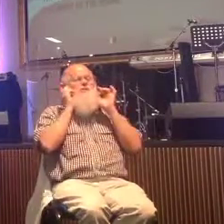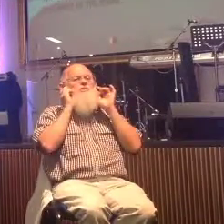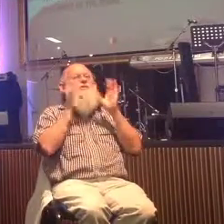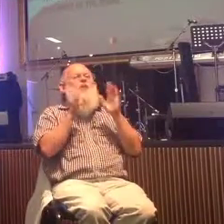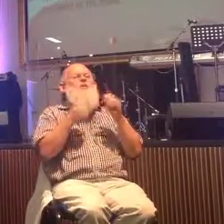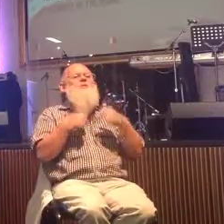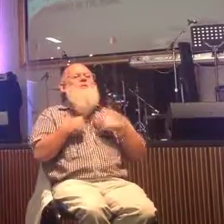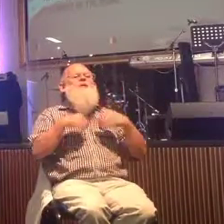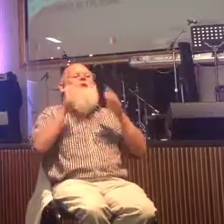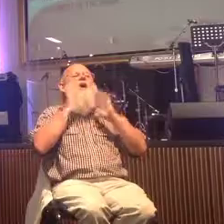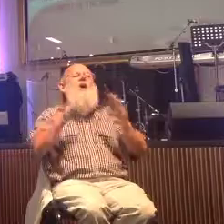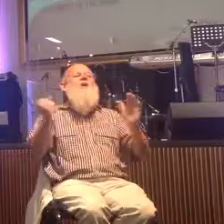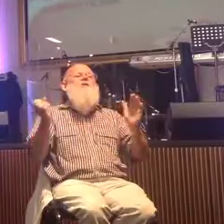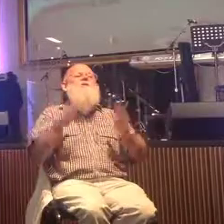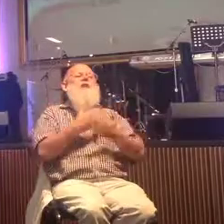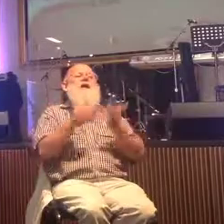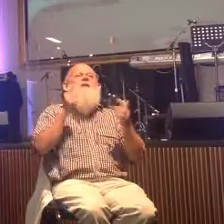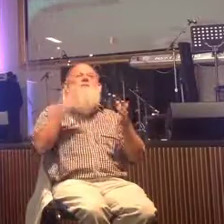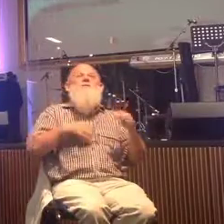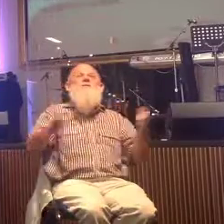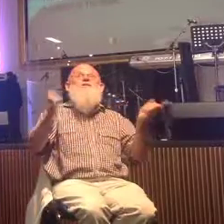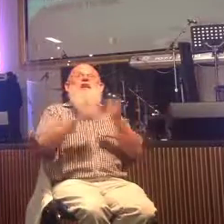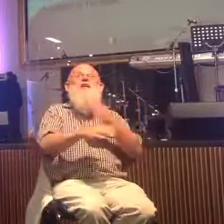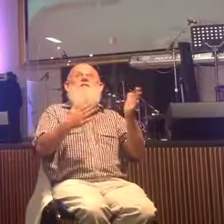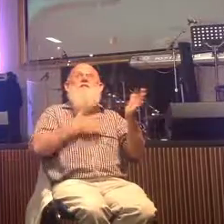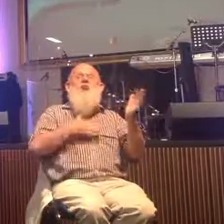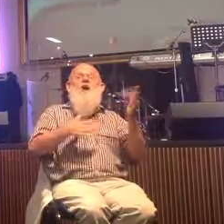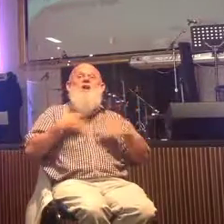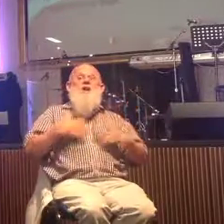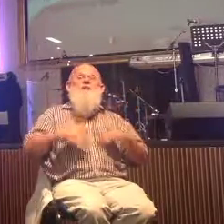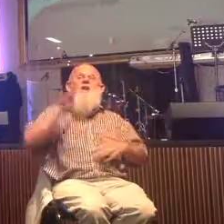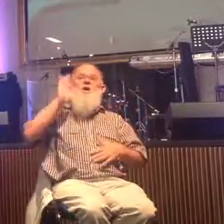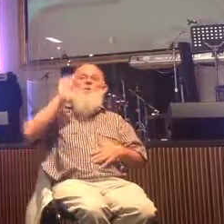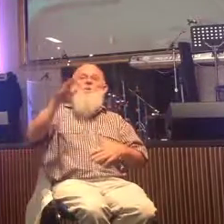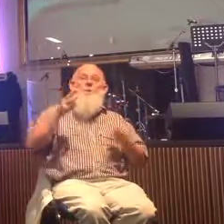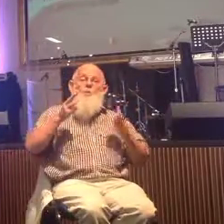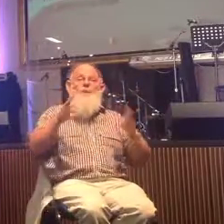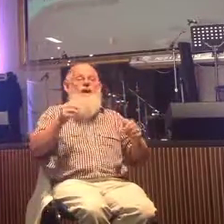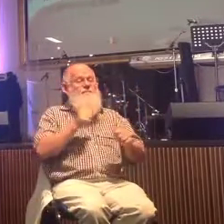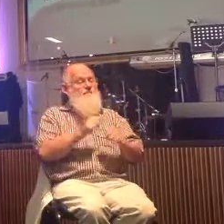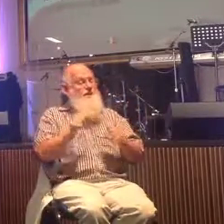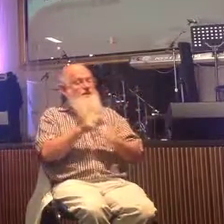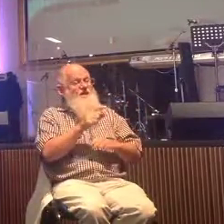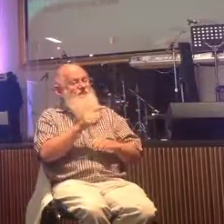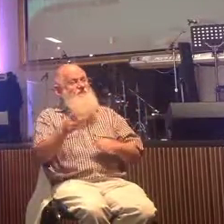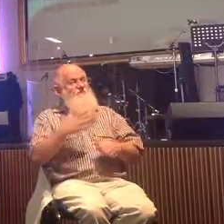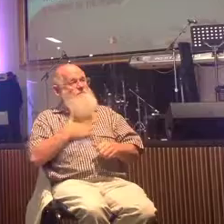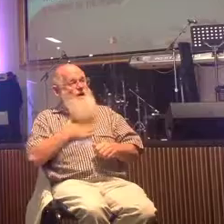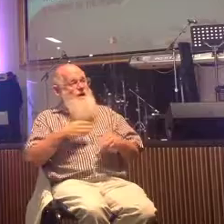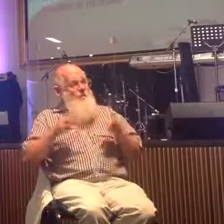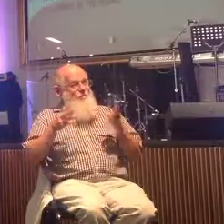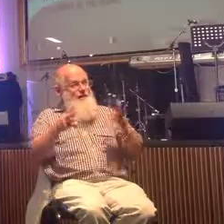my life. Because your ways are better than mine. Your word is better than mine. Your understanding is better than mine.